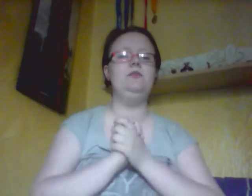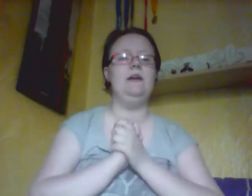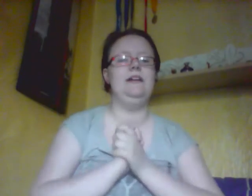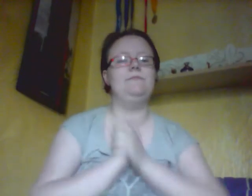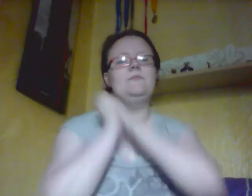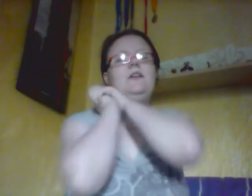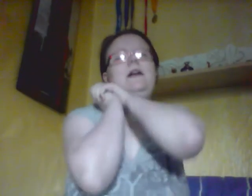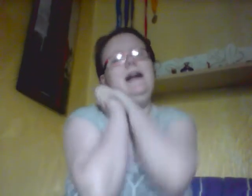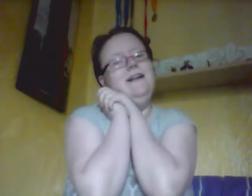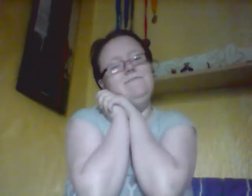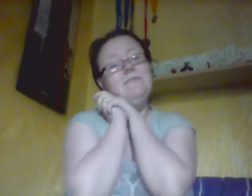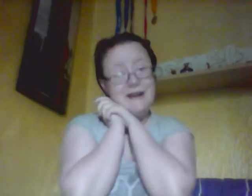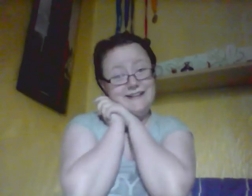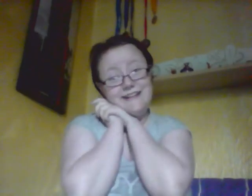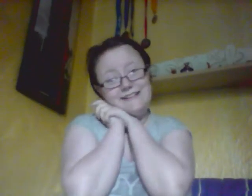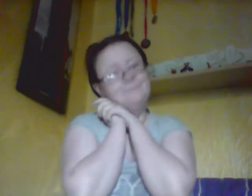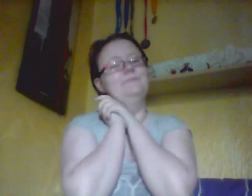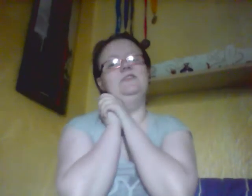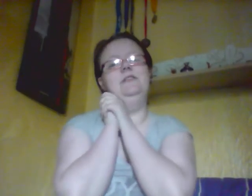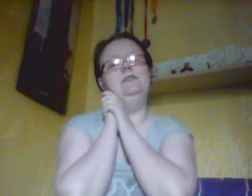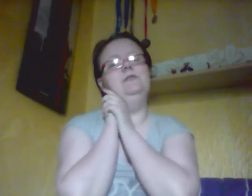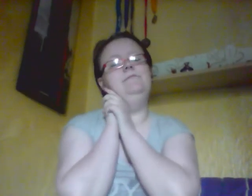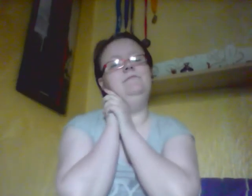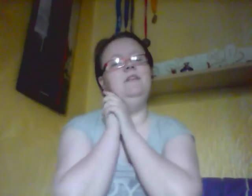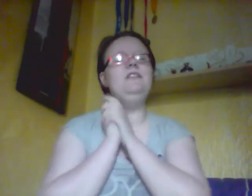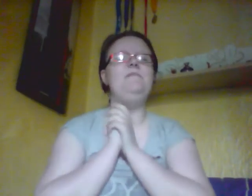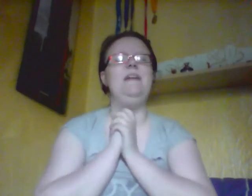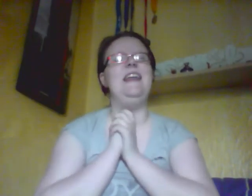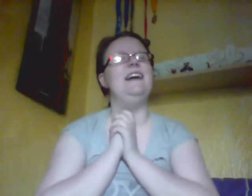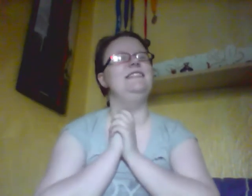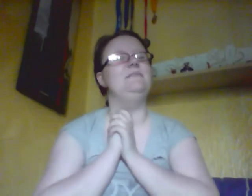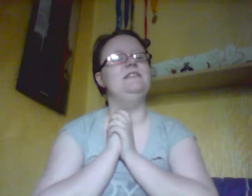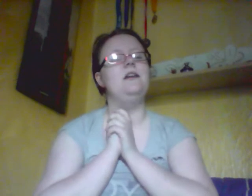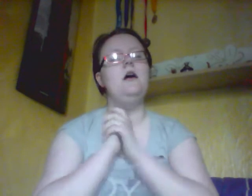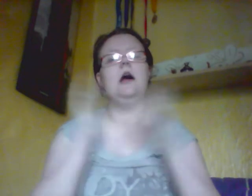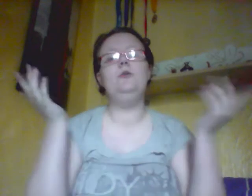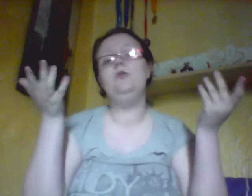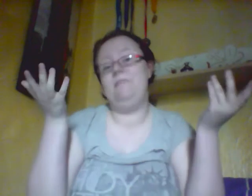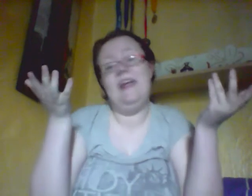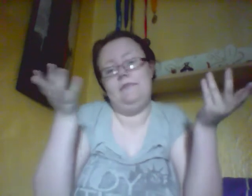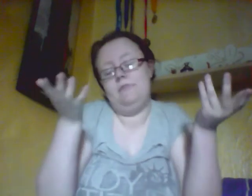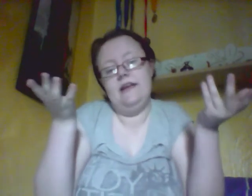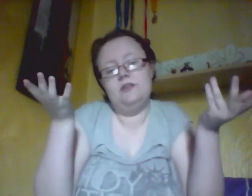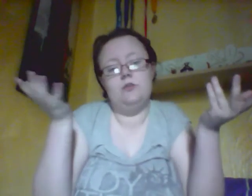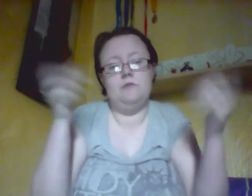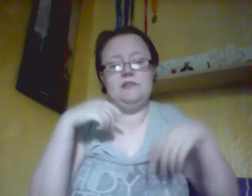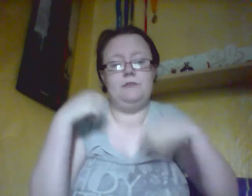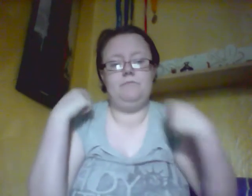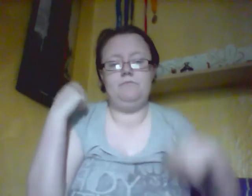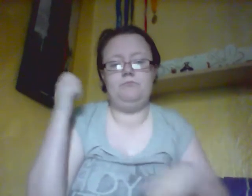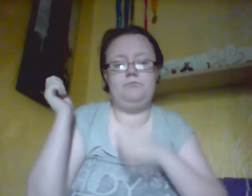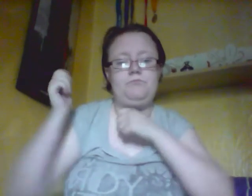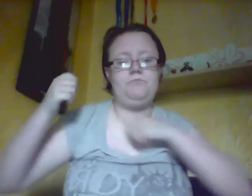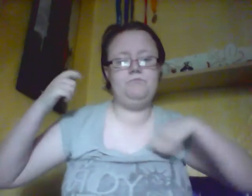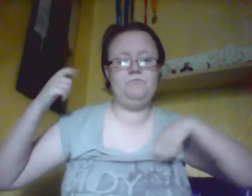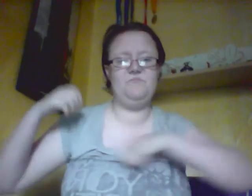wedding. How romantic. I wonder if Ben actually plays. I don't know if Ben plays or if it's like